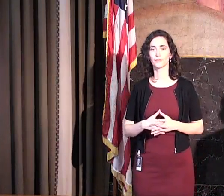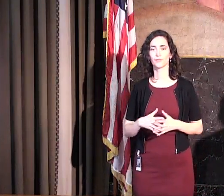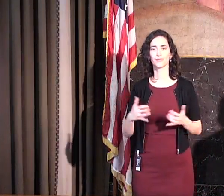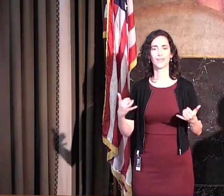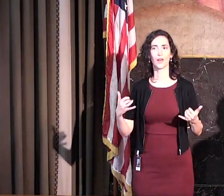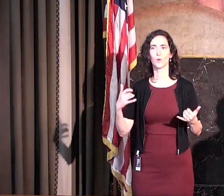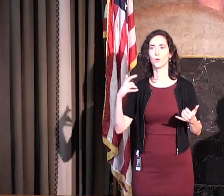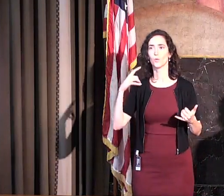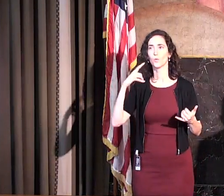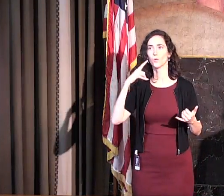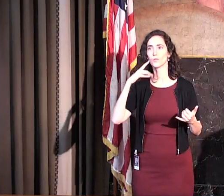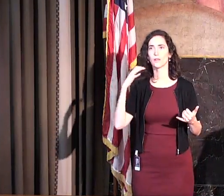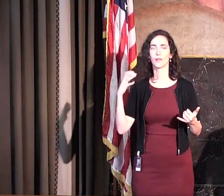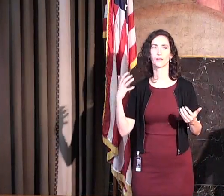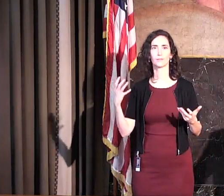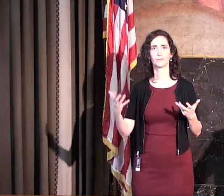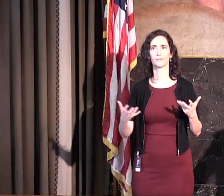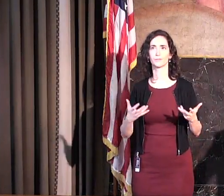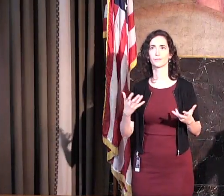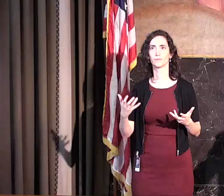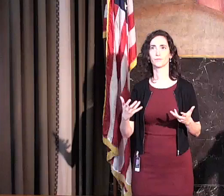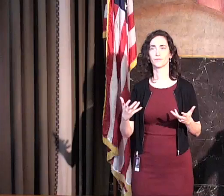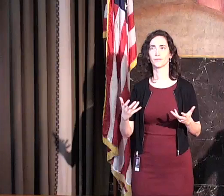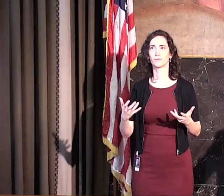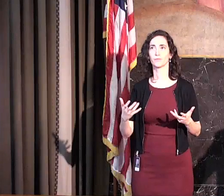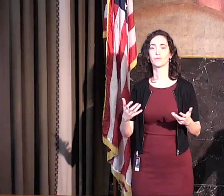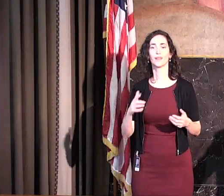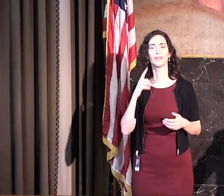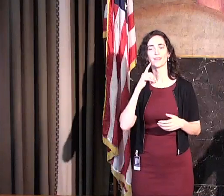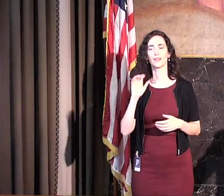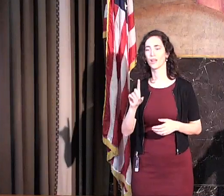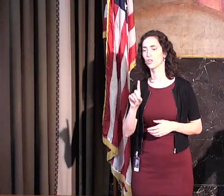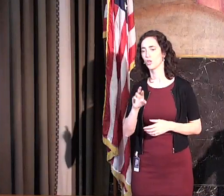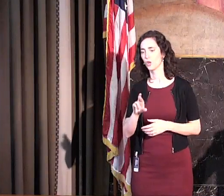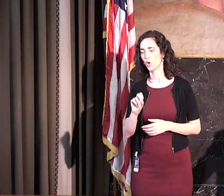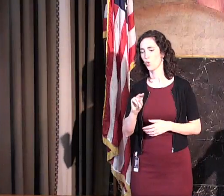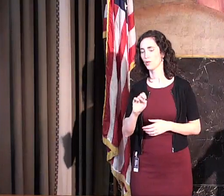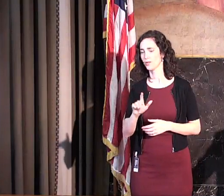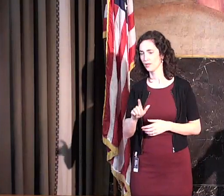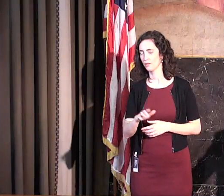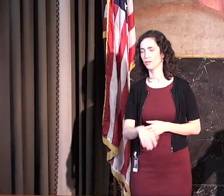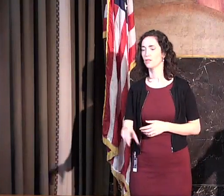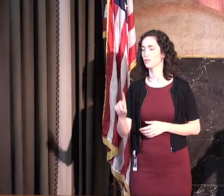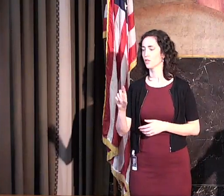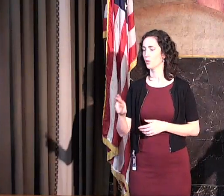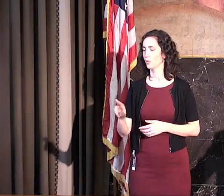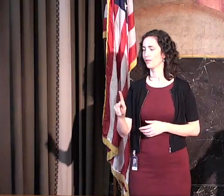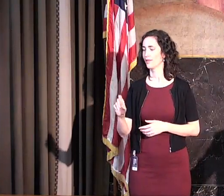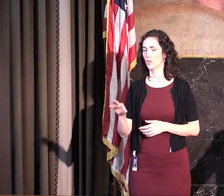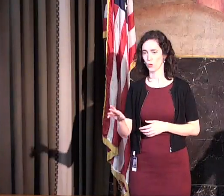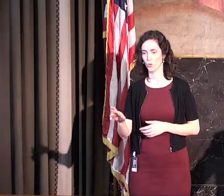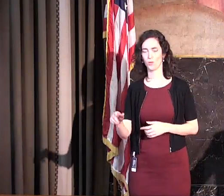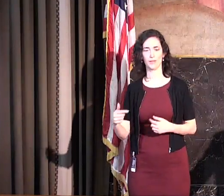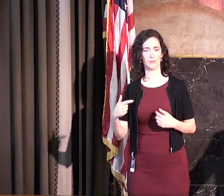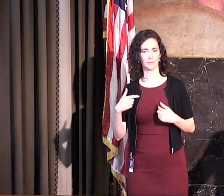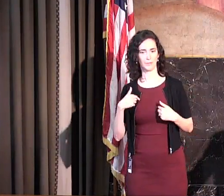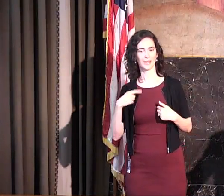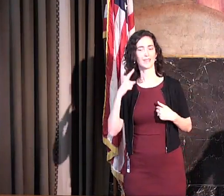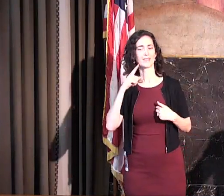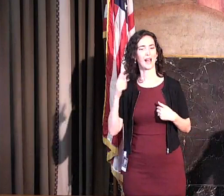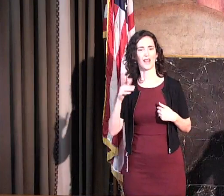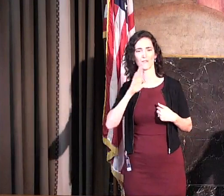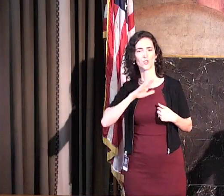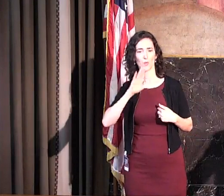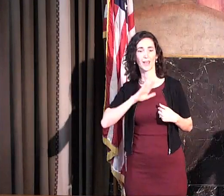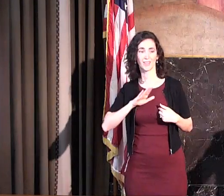I'm not going to characterize Tyler, but if it sounds like Dr. O'Neill and Dr. Canner and I are a little bit frustrated, it